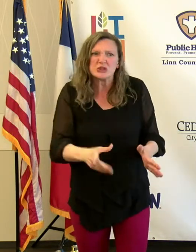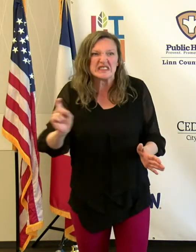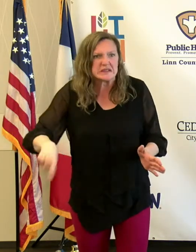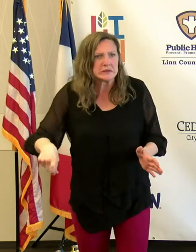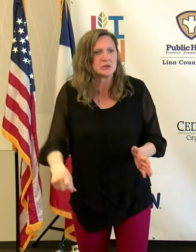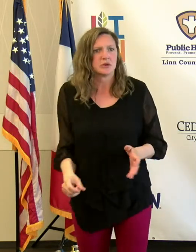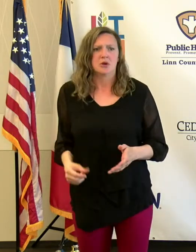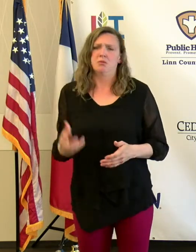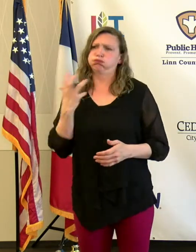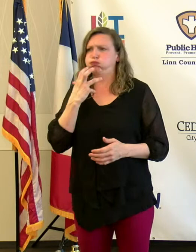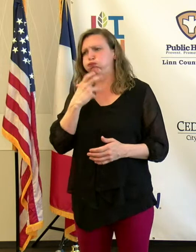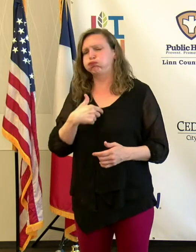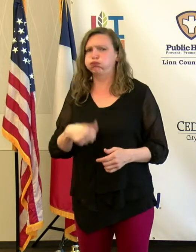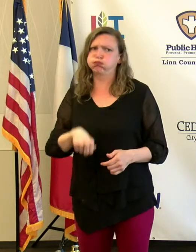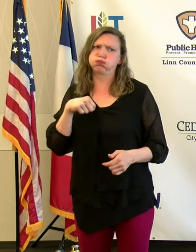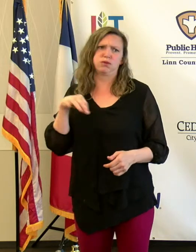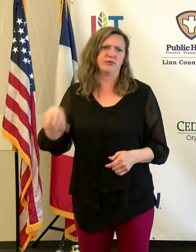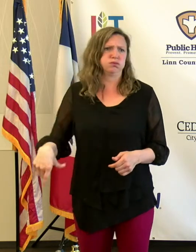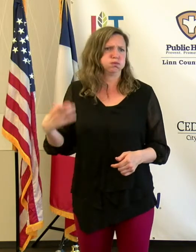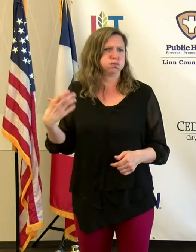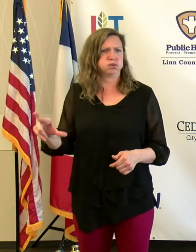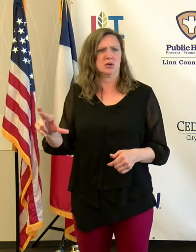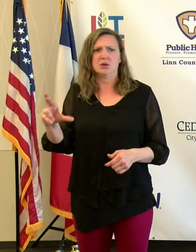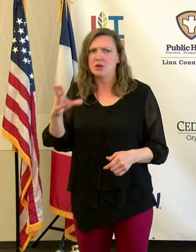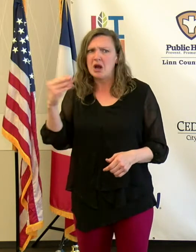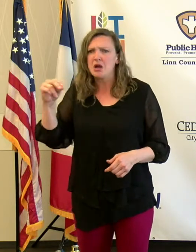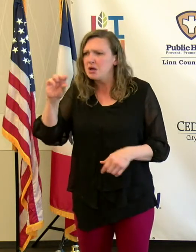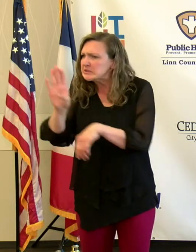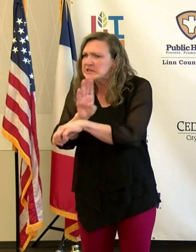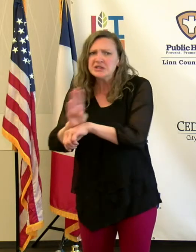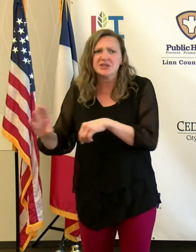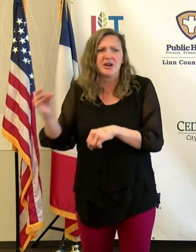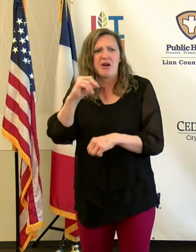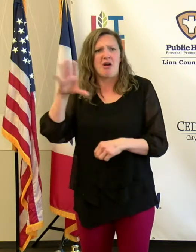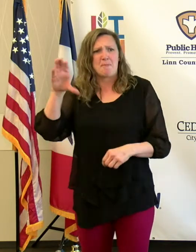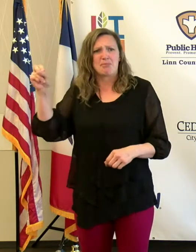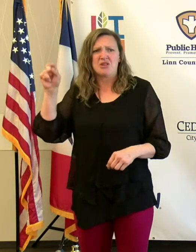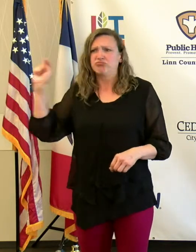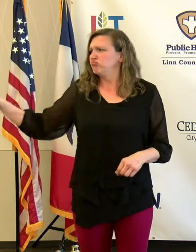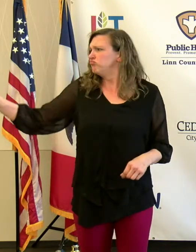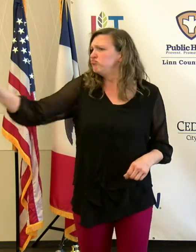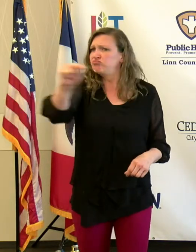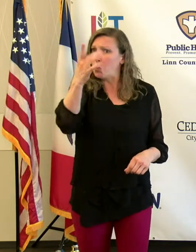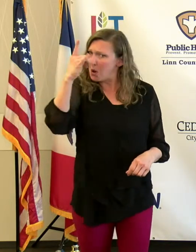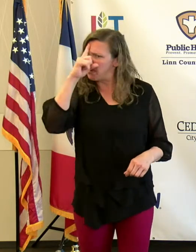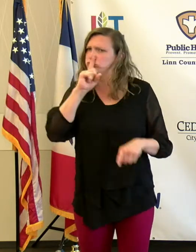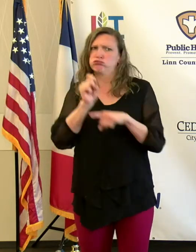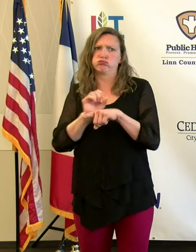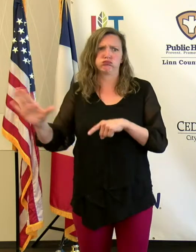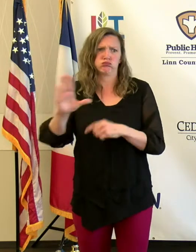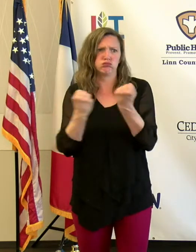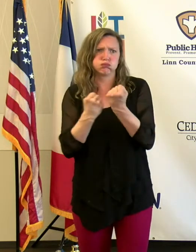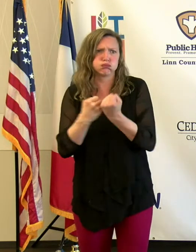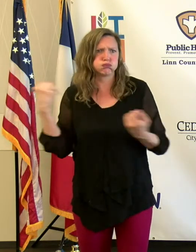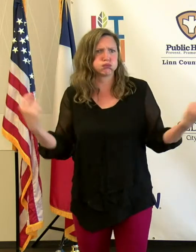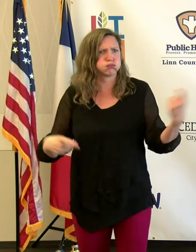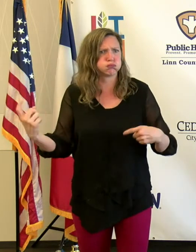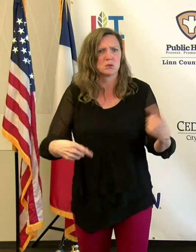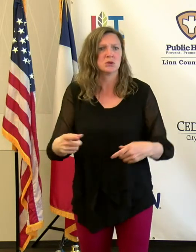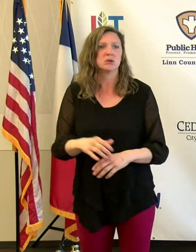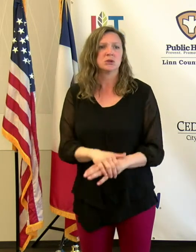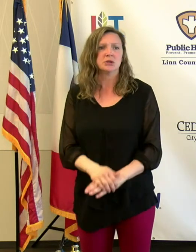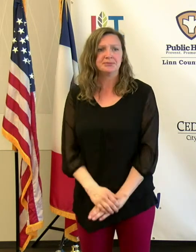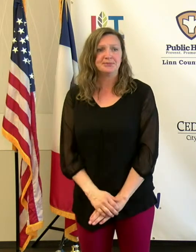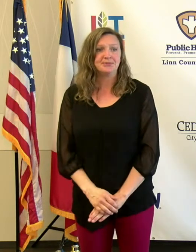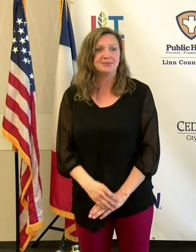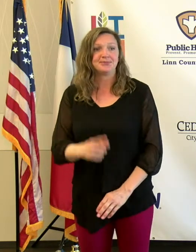encourage other local companies to do something similar for their employees. On the way down here, I just found out that HACAP is asking for